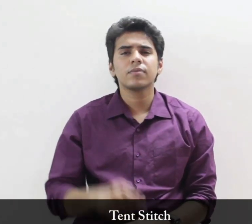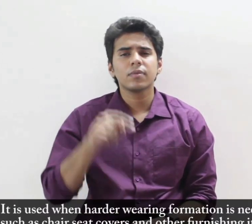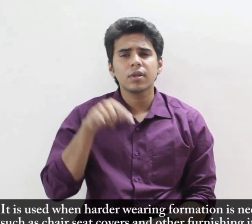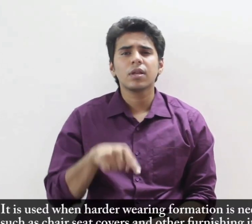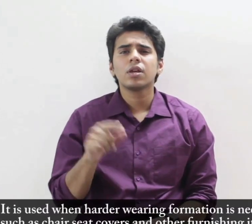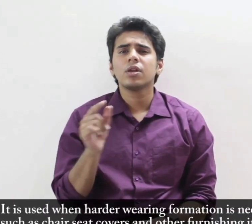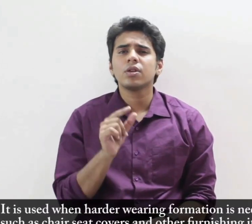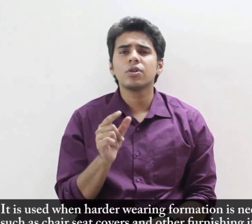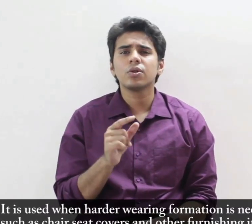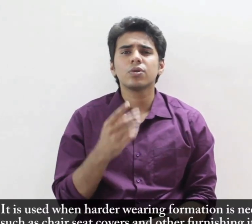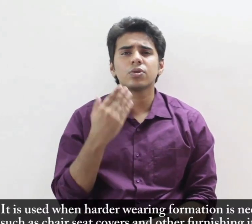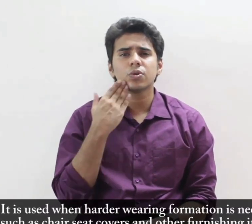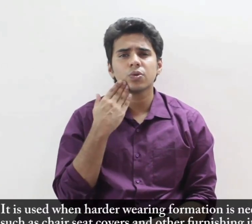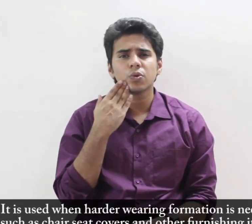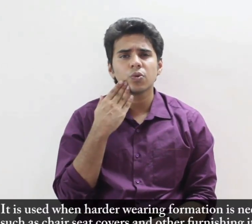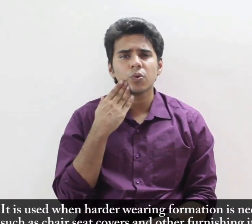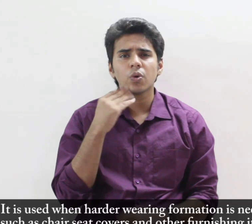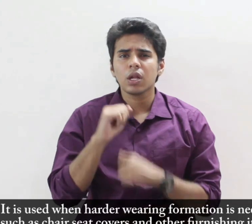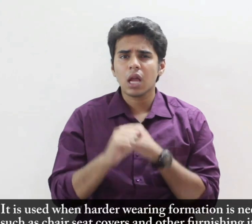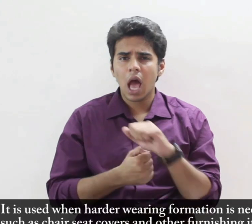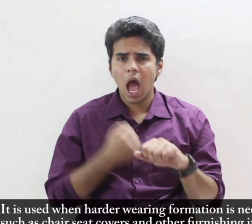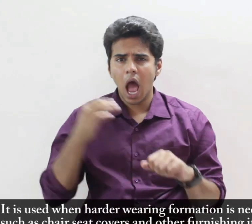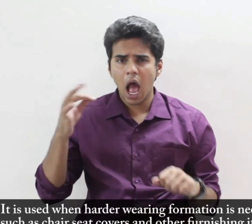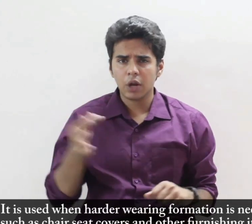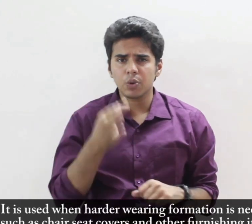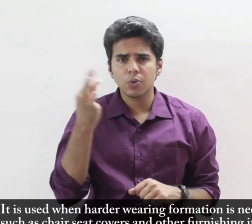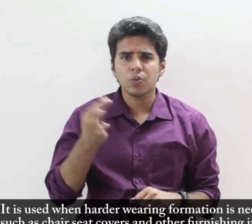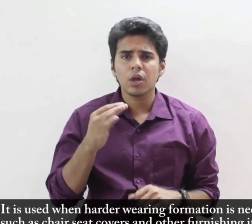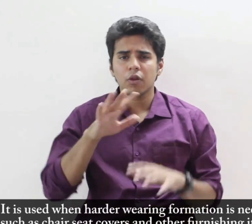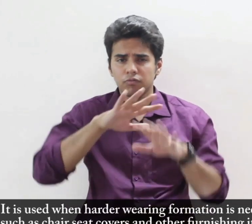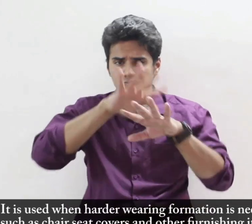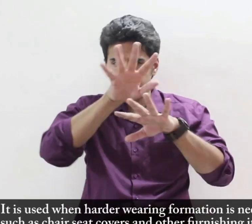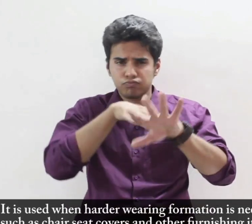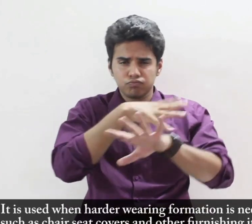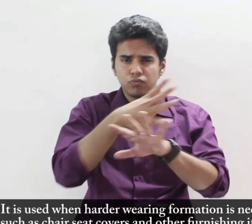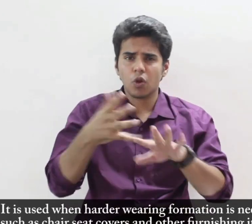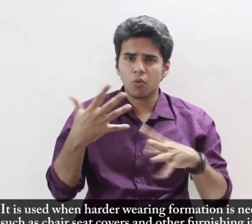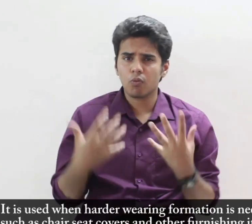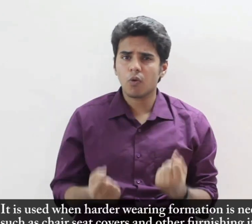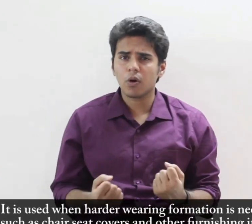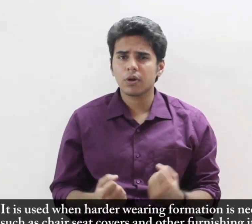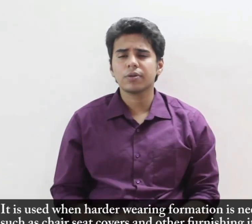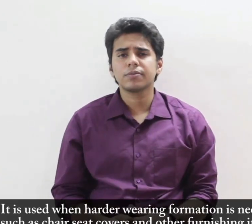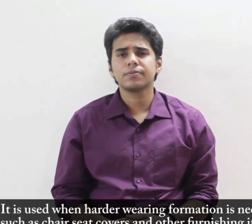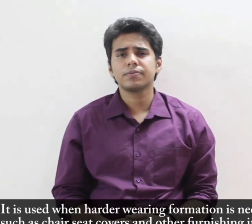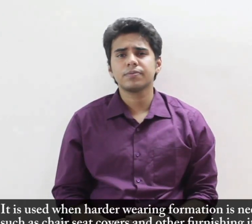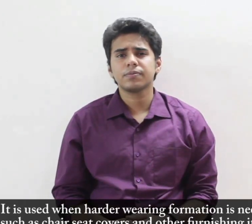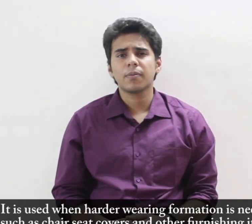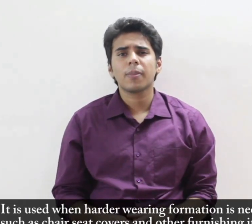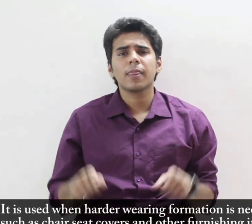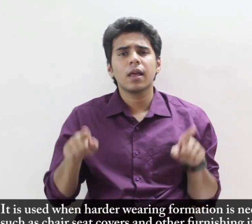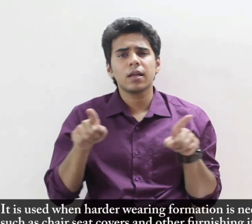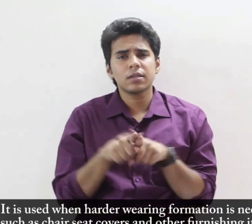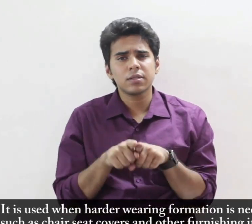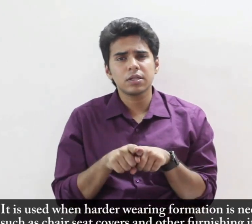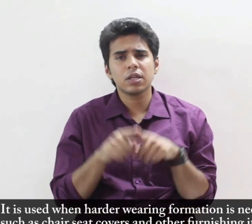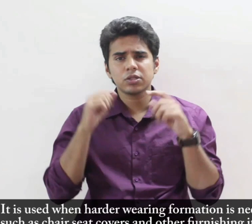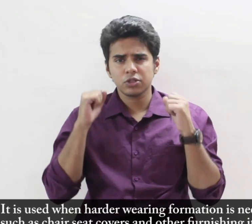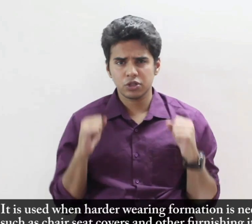It is used when harder wearing formation is needed, such as chair seat covers and other furnishing